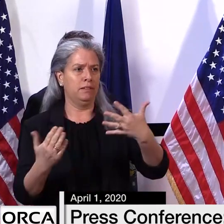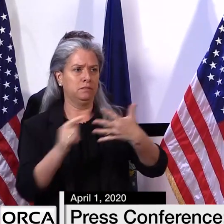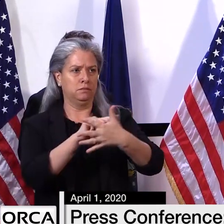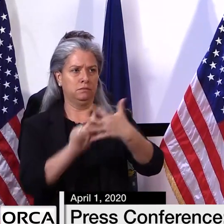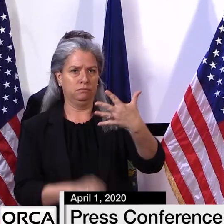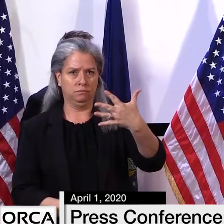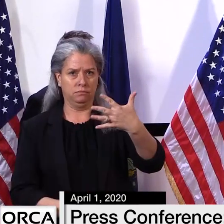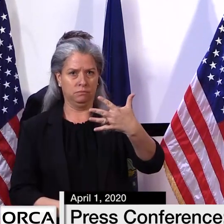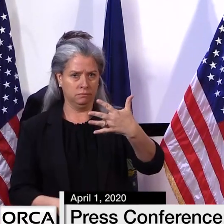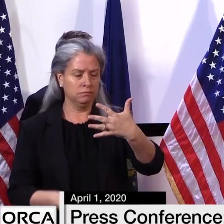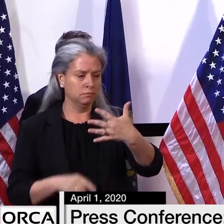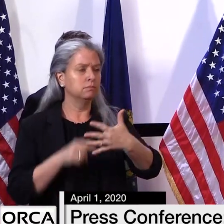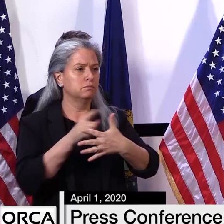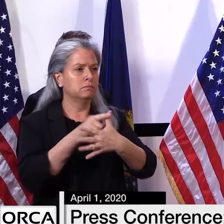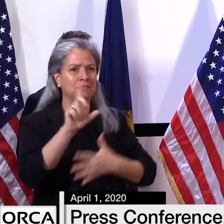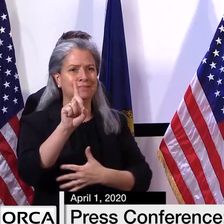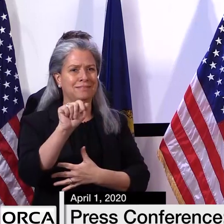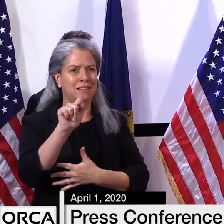some data.